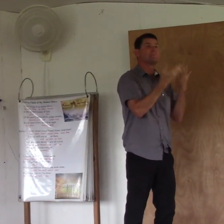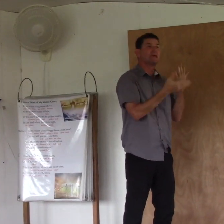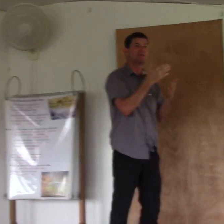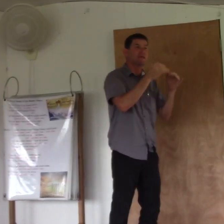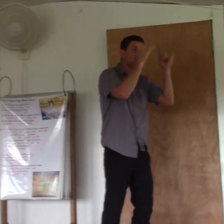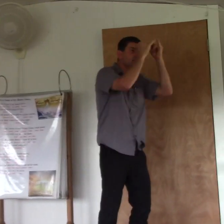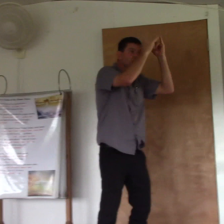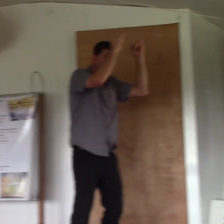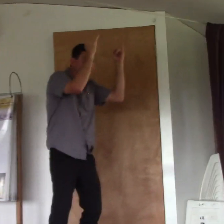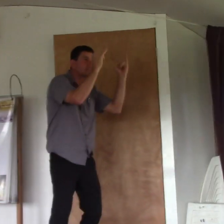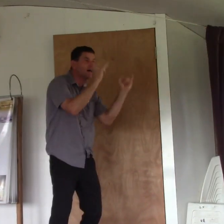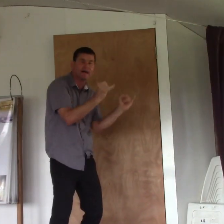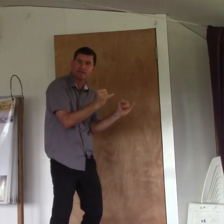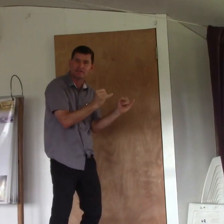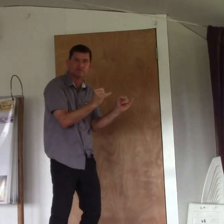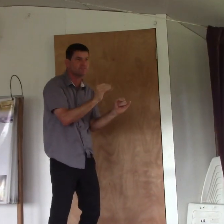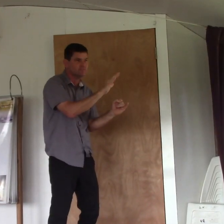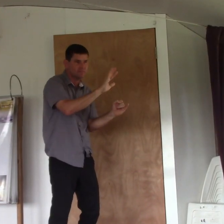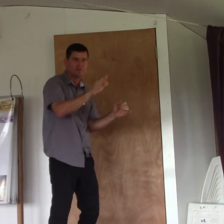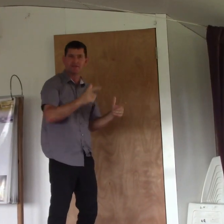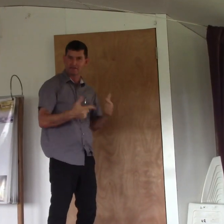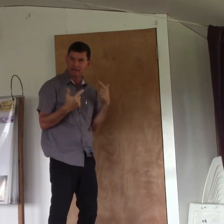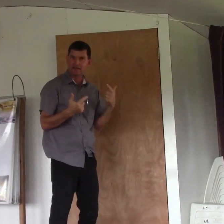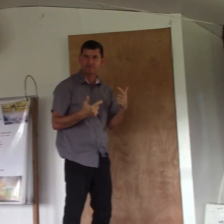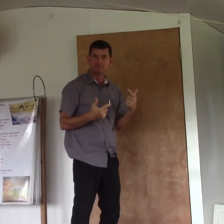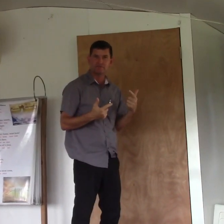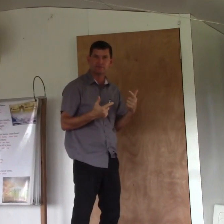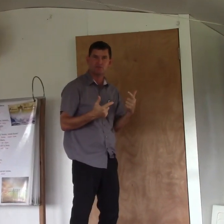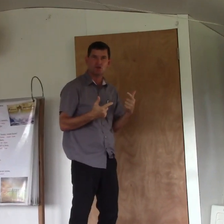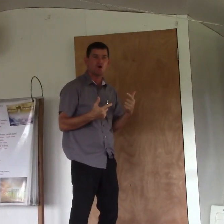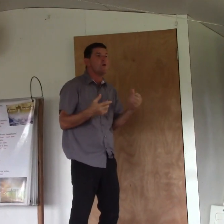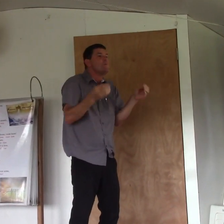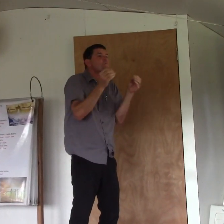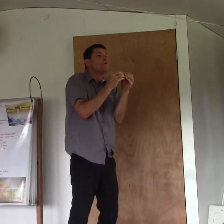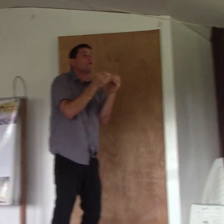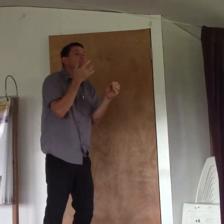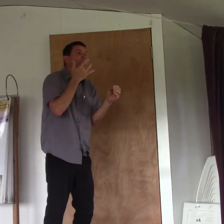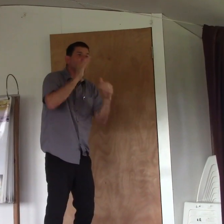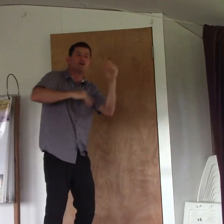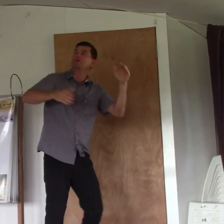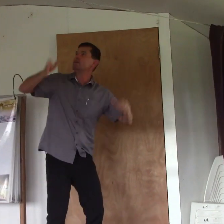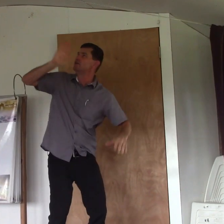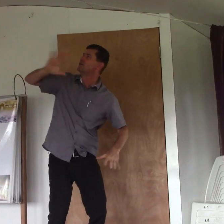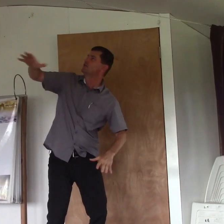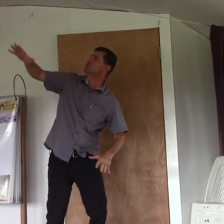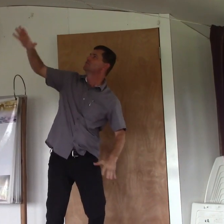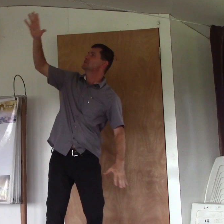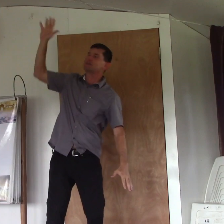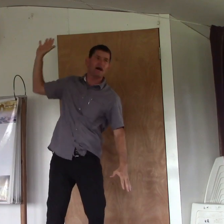Maybe that is an idol in life. More prefer than God.